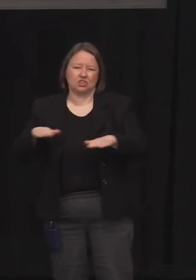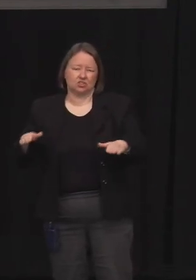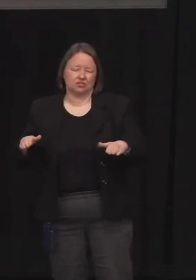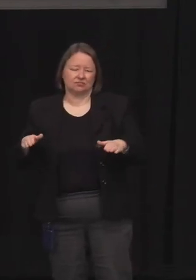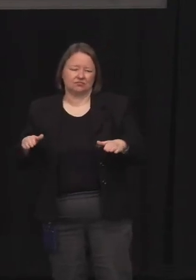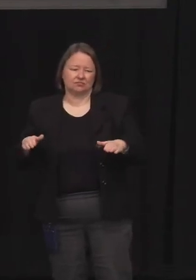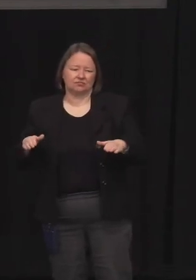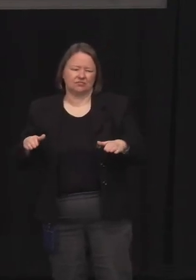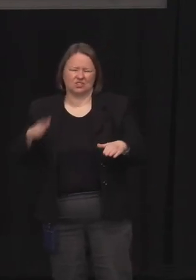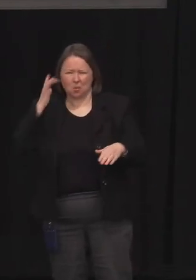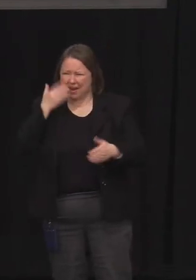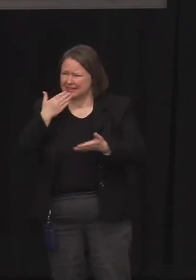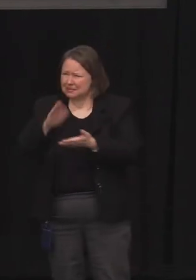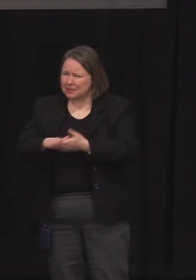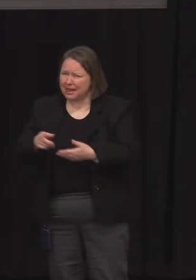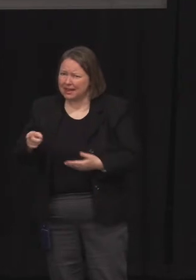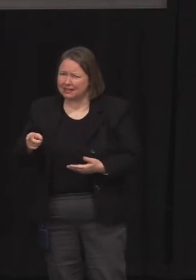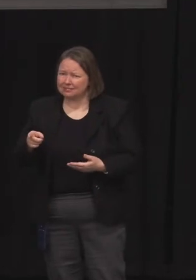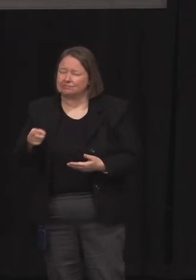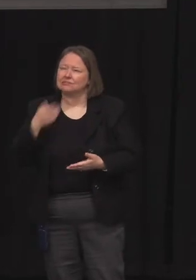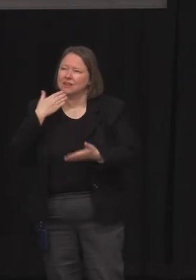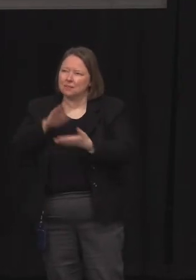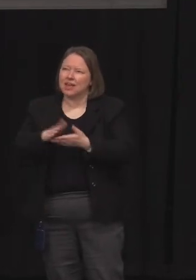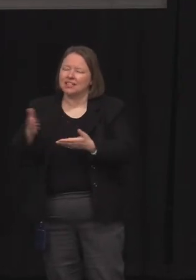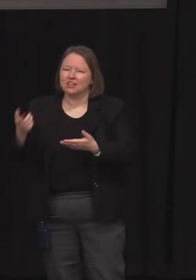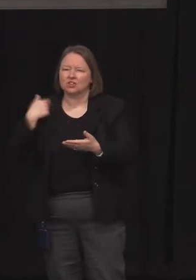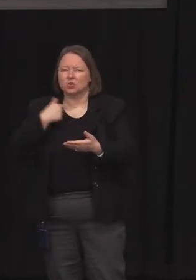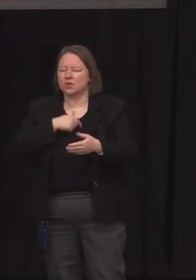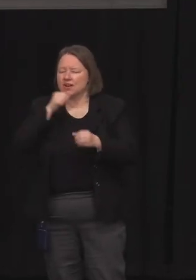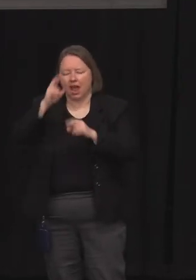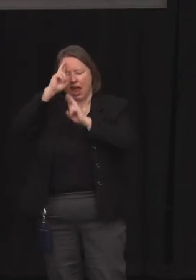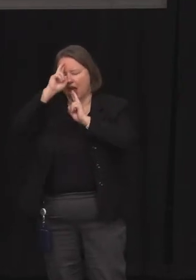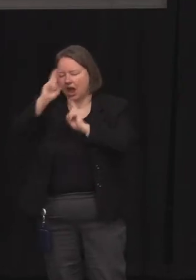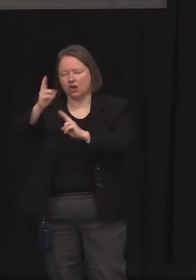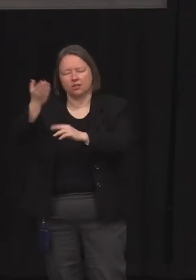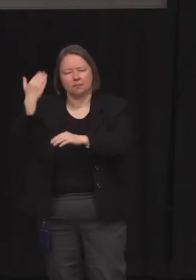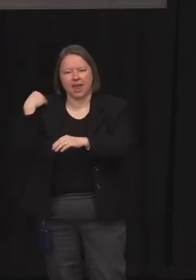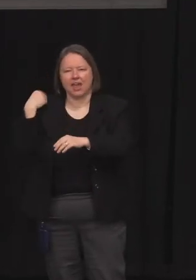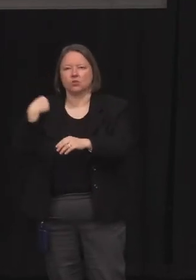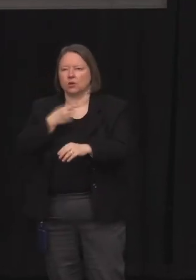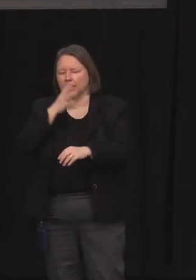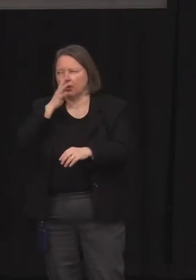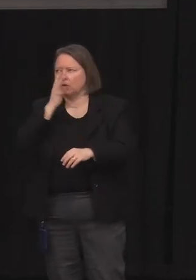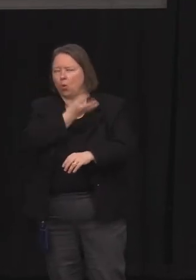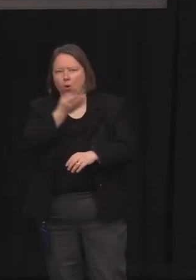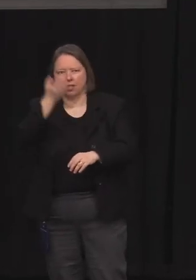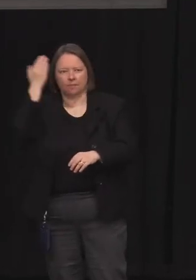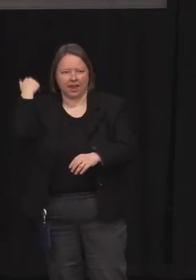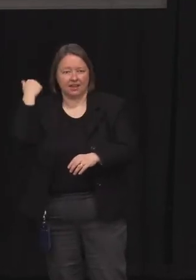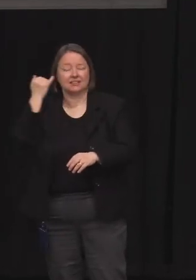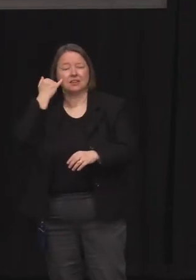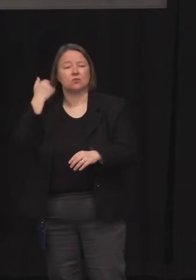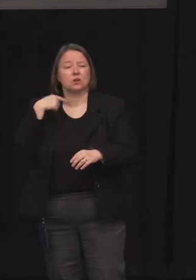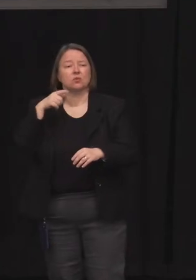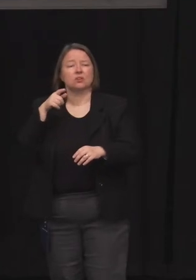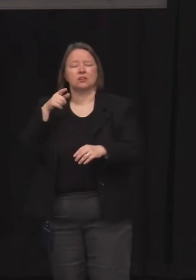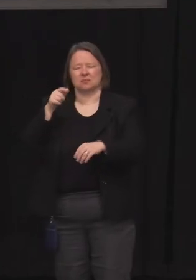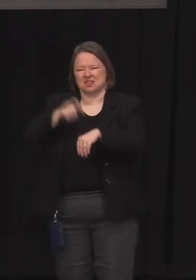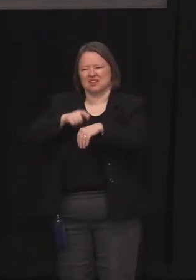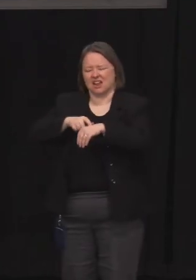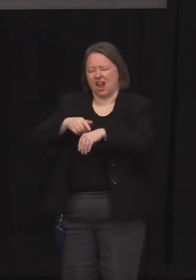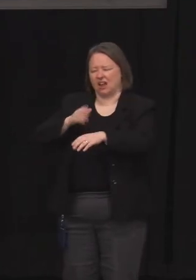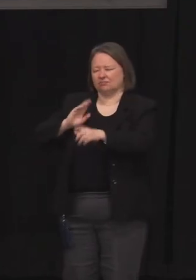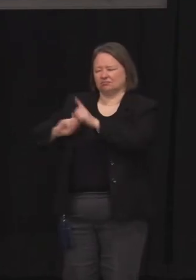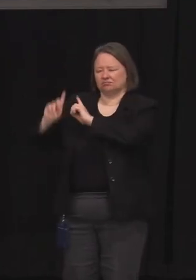Then why is this a bad thing? This is a bad thing because we are dishonoring our past and ignoring it. If we were to go in time and look